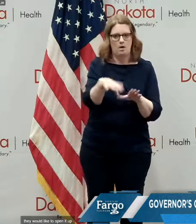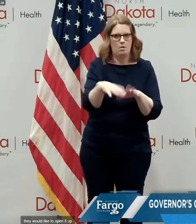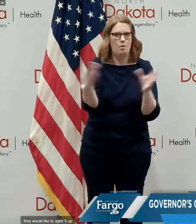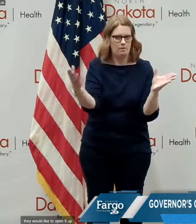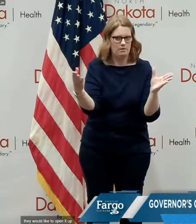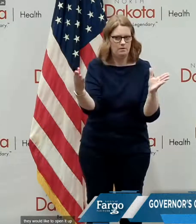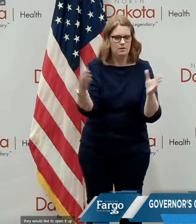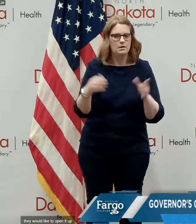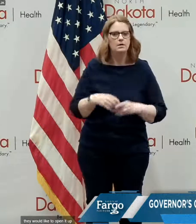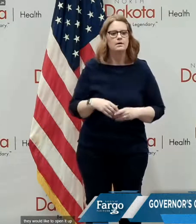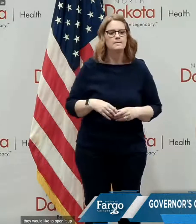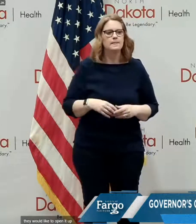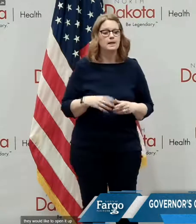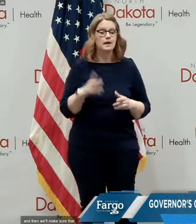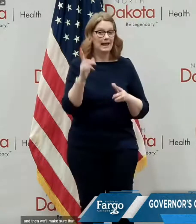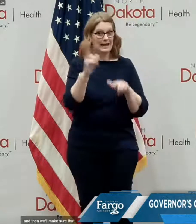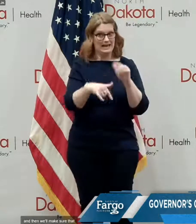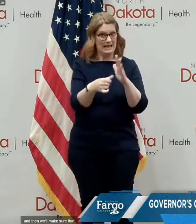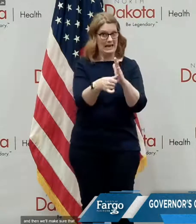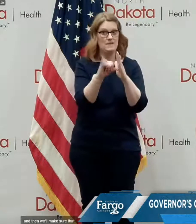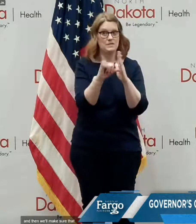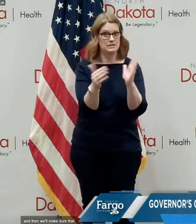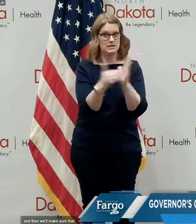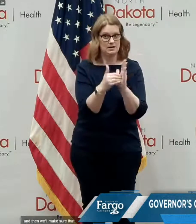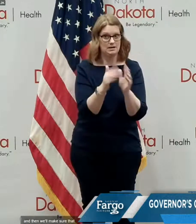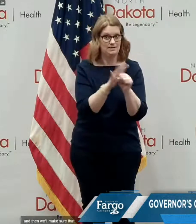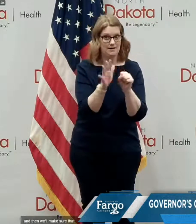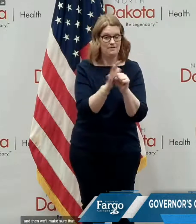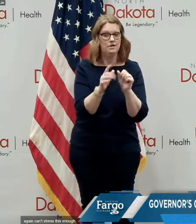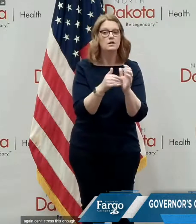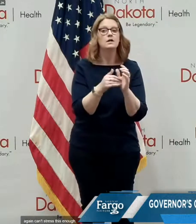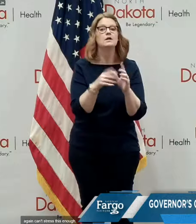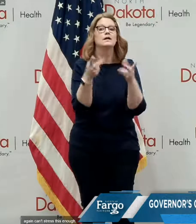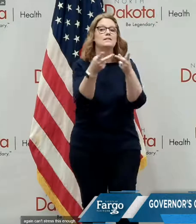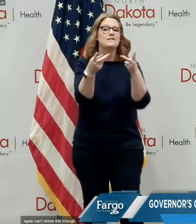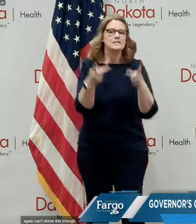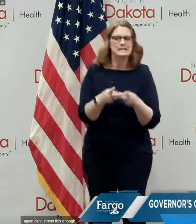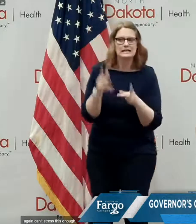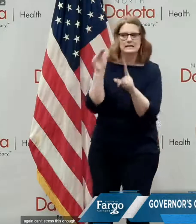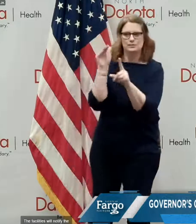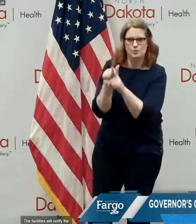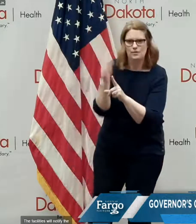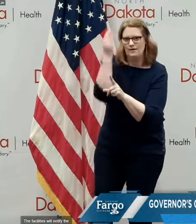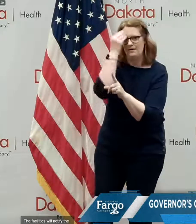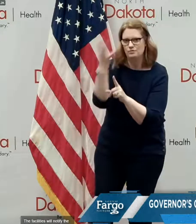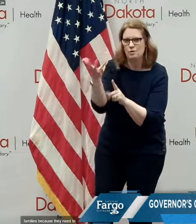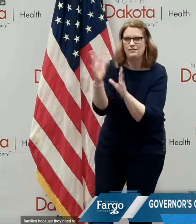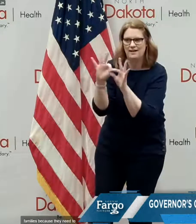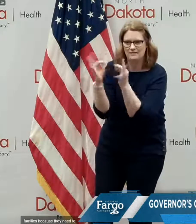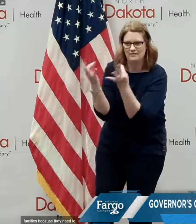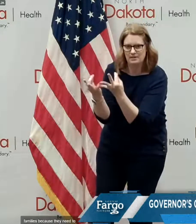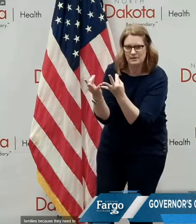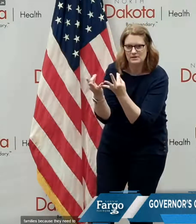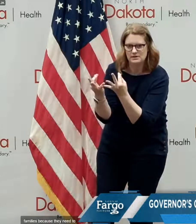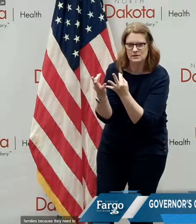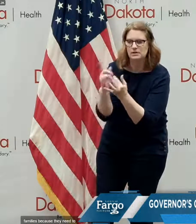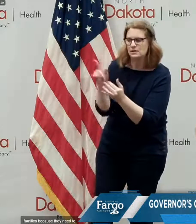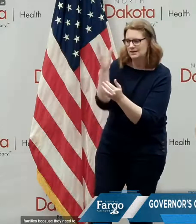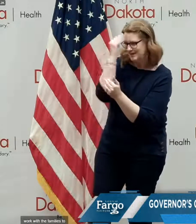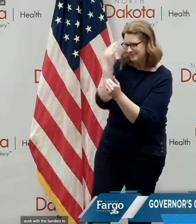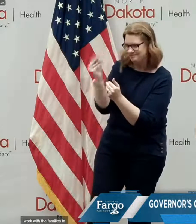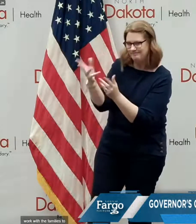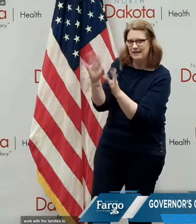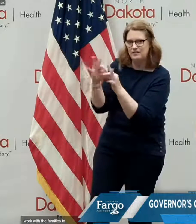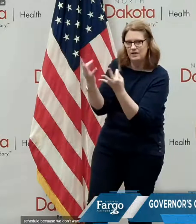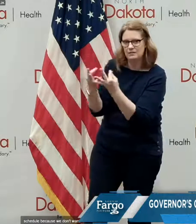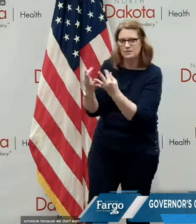make sure that, again, can't stress this enough, the facilities will notify the families because they need to work with the families to schedule, because we don't want everybody to